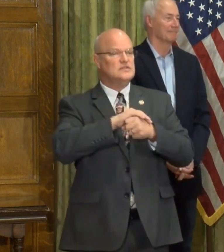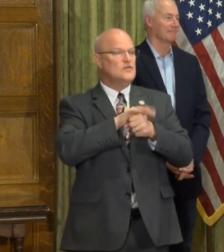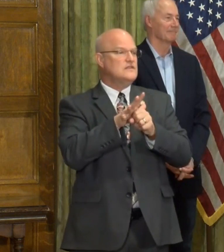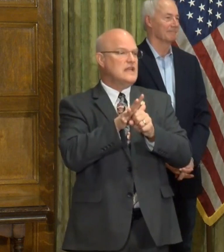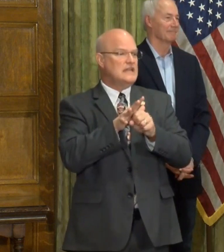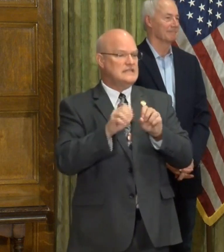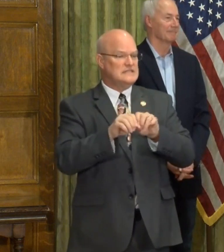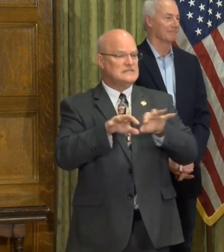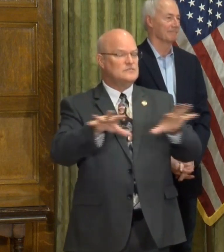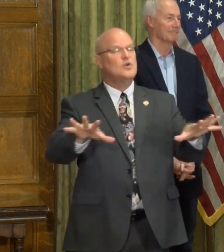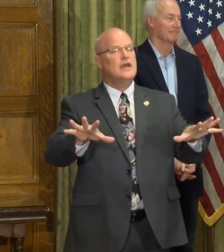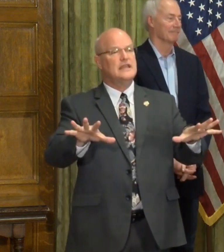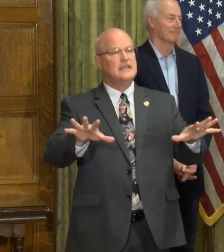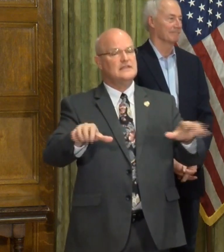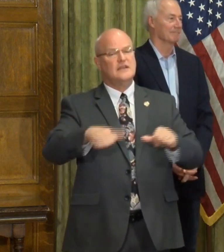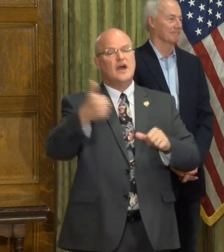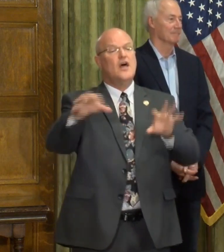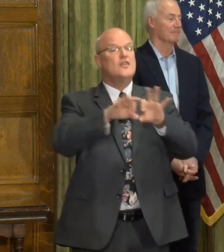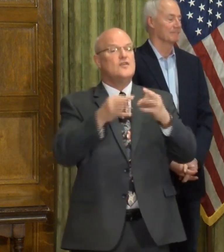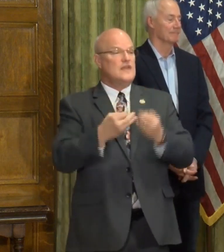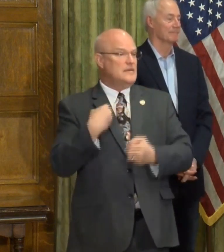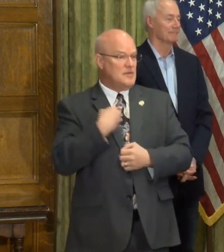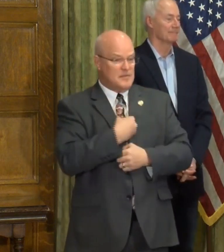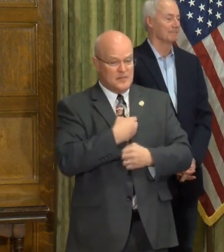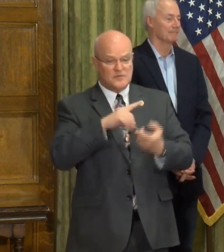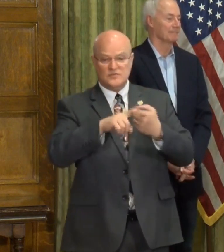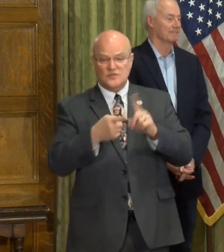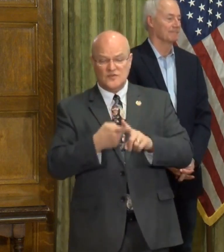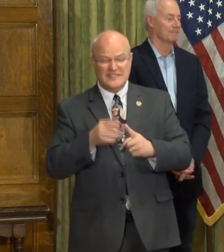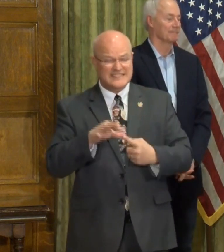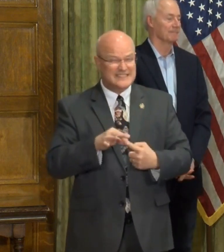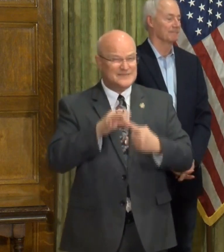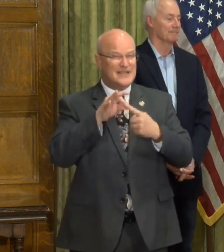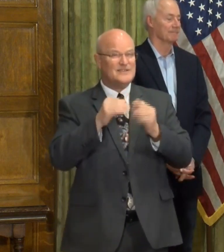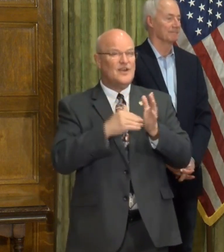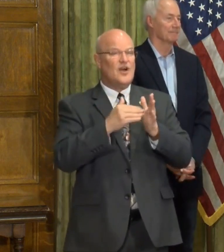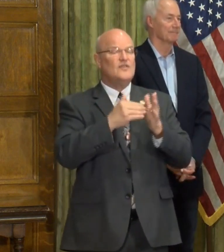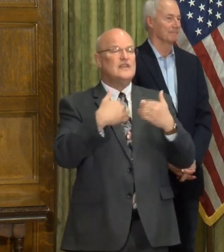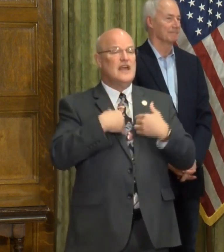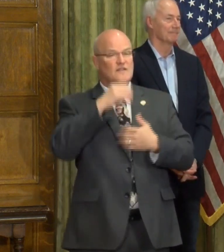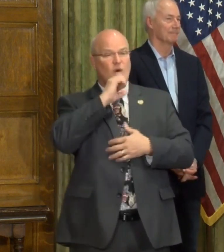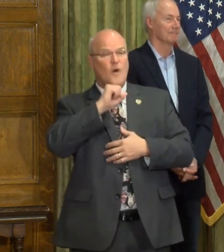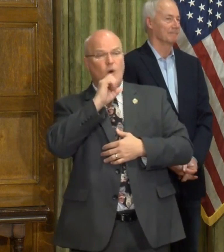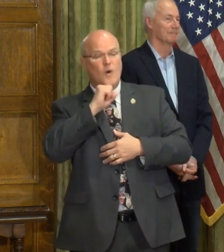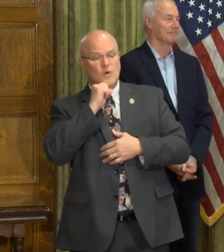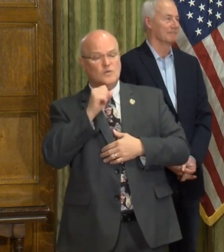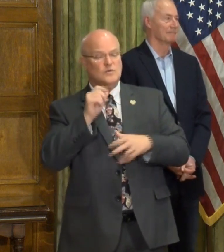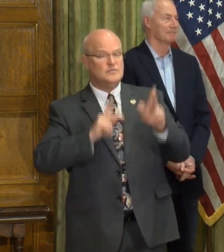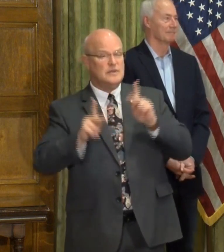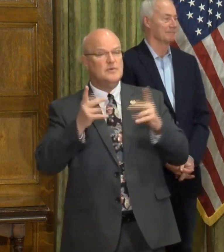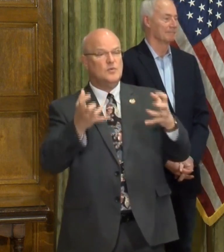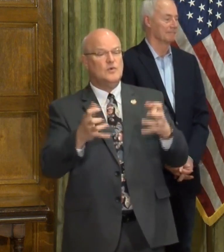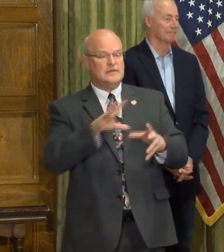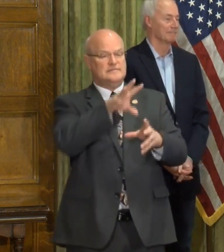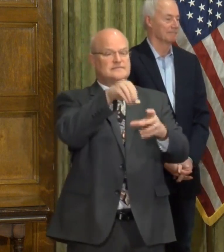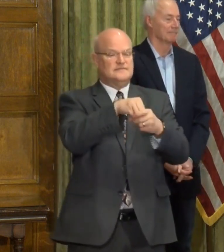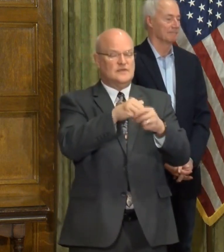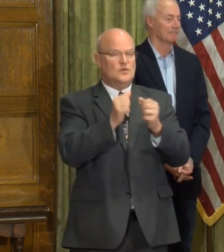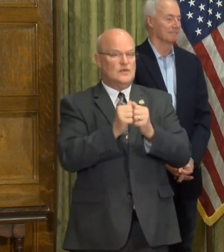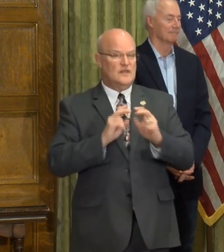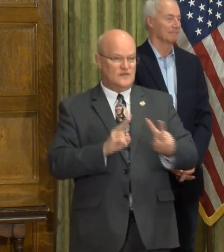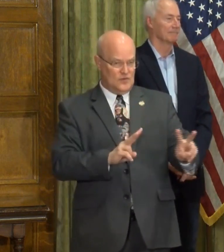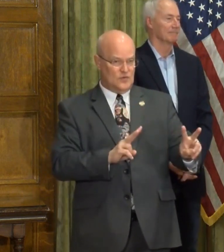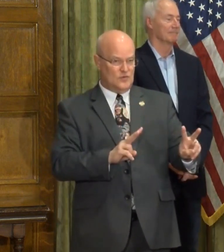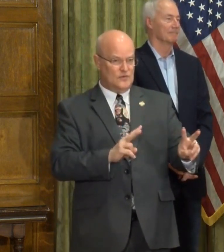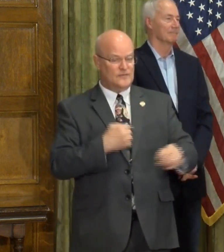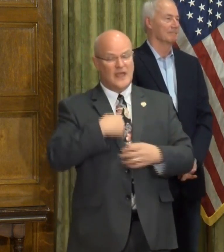risk COVID-19 spreading to other family members or friends, especially since we oftentimes have older individuals who want to be part of